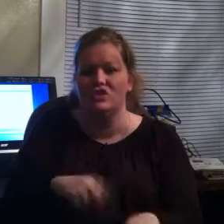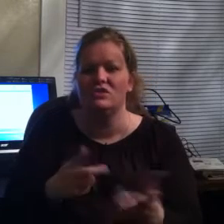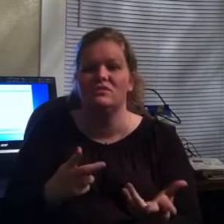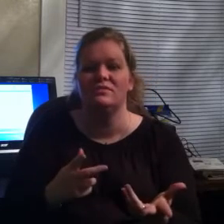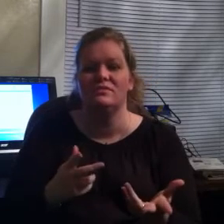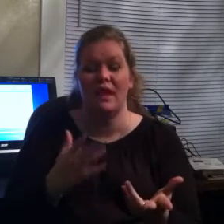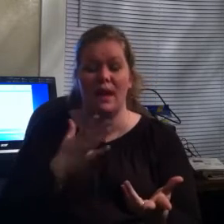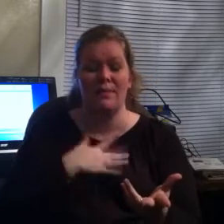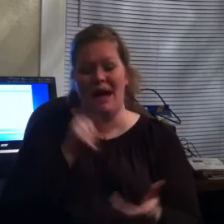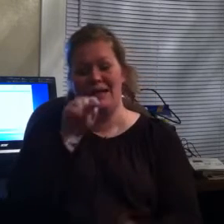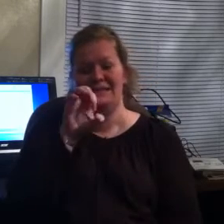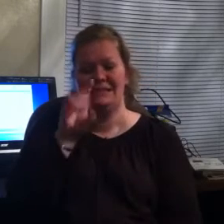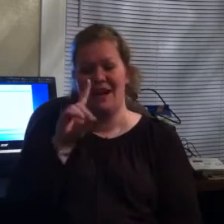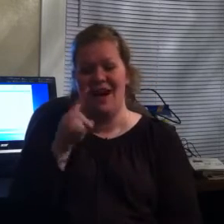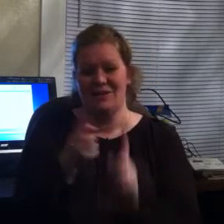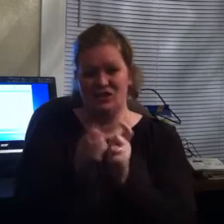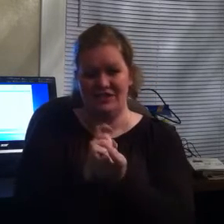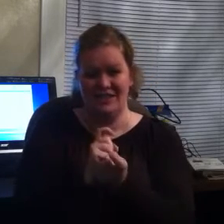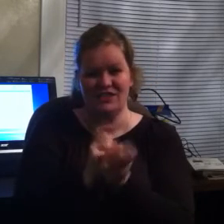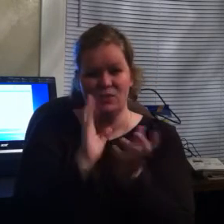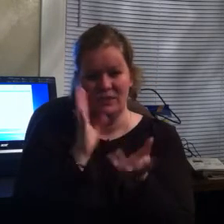odd translation in there. You know what he said? Shut up.